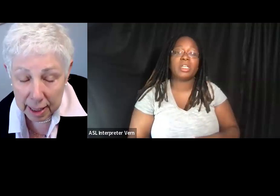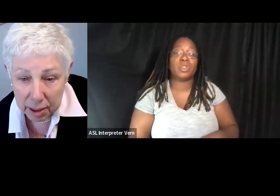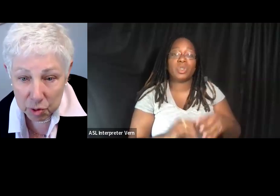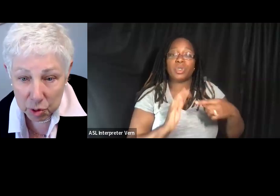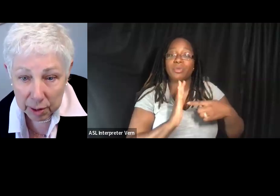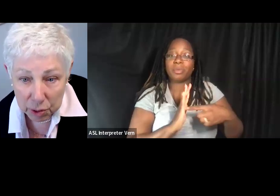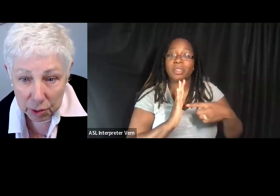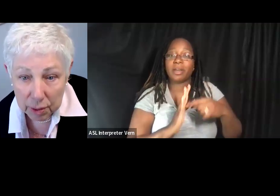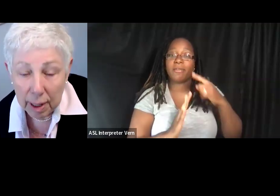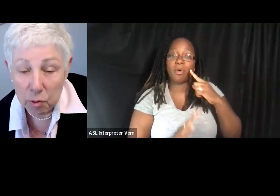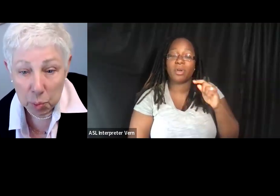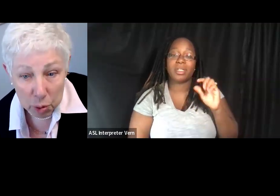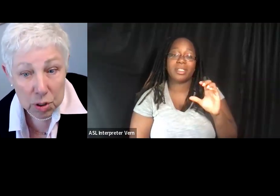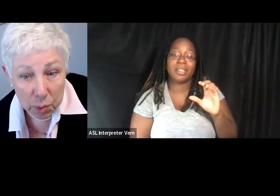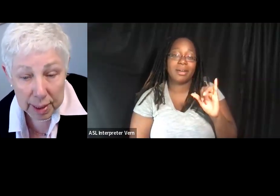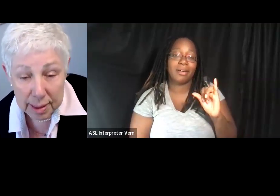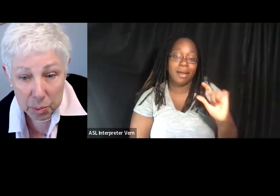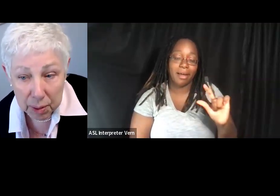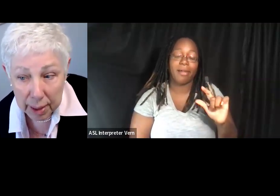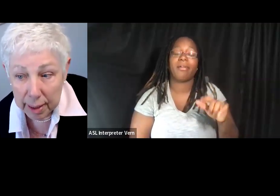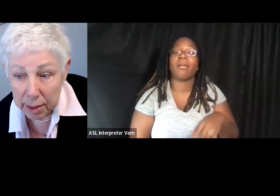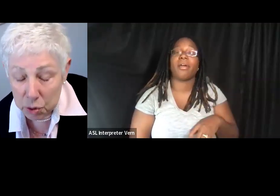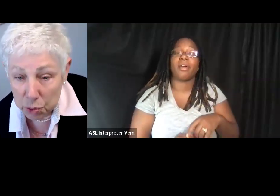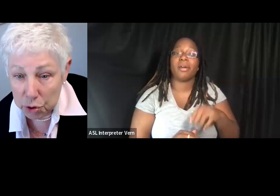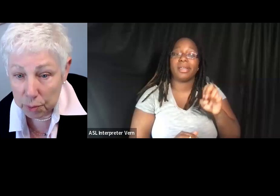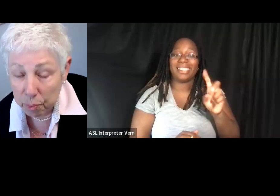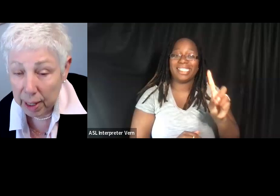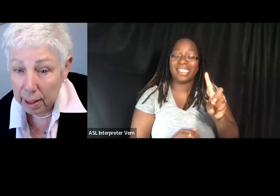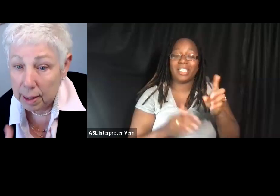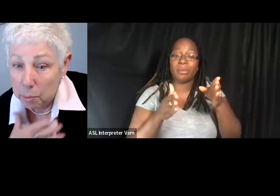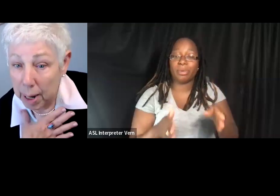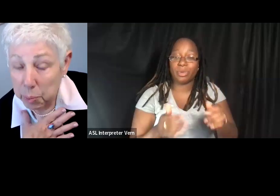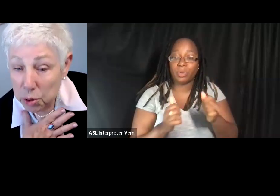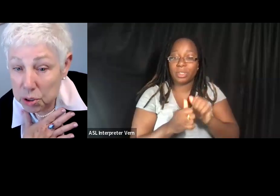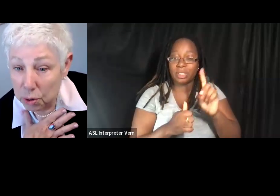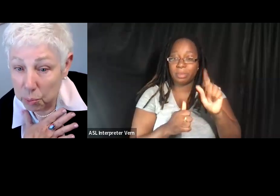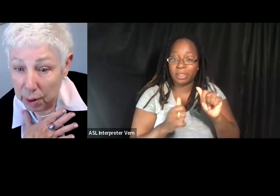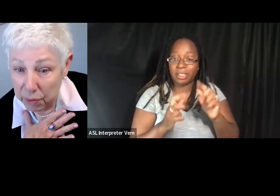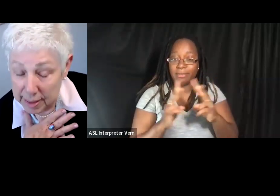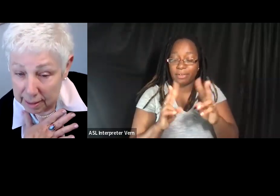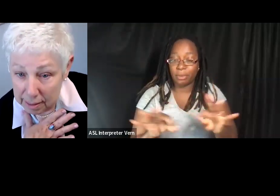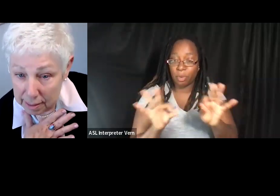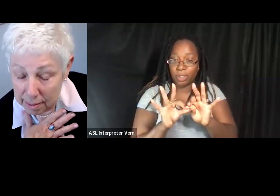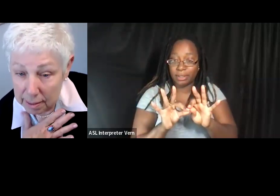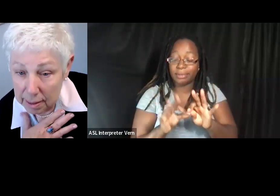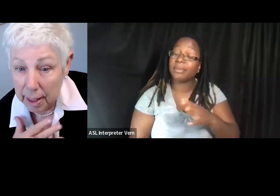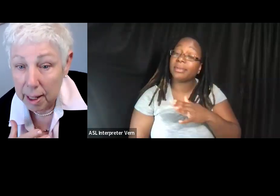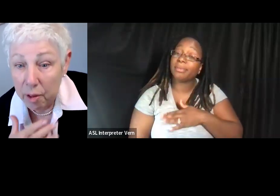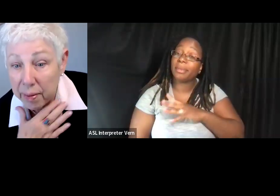CIL executive director of a person with a disability is crucial. My personal preference